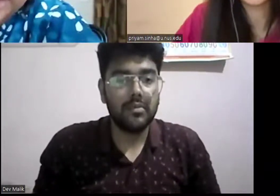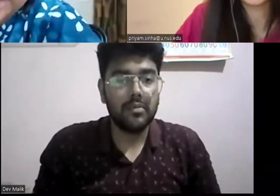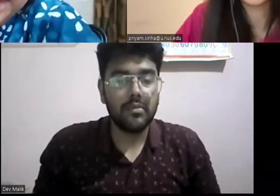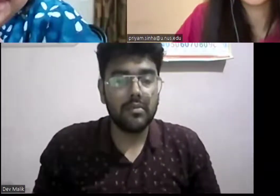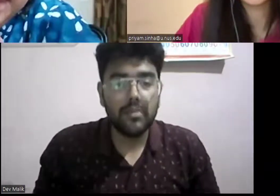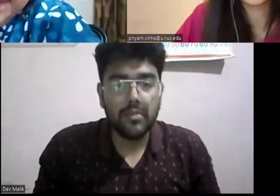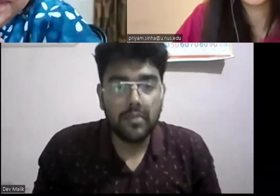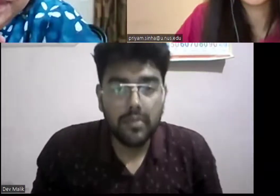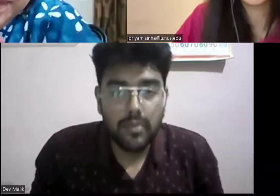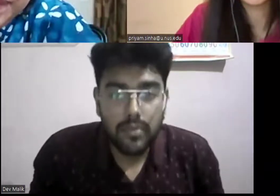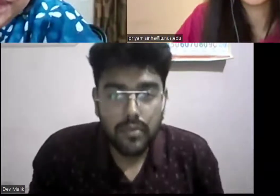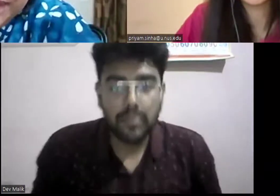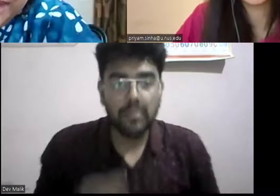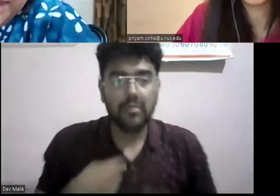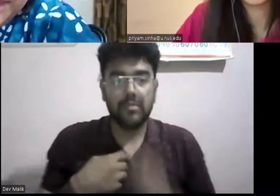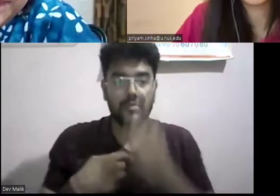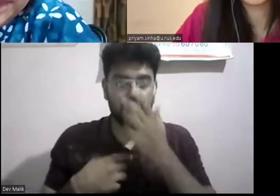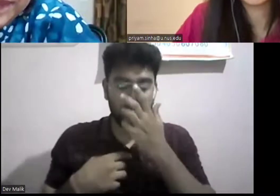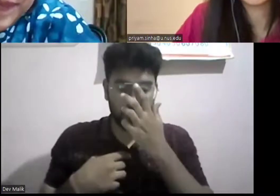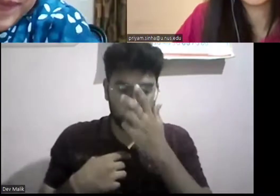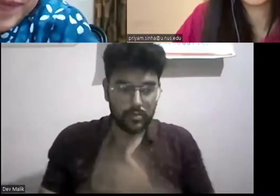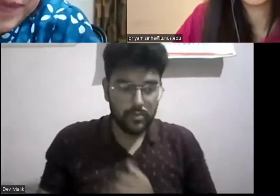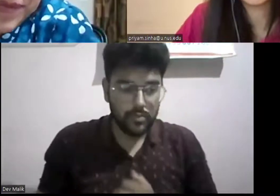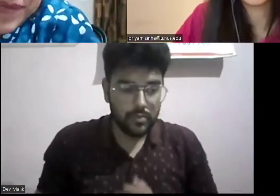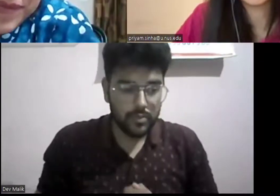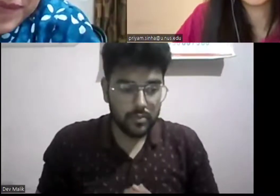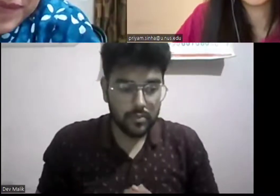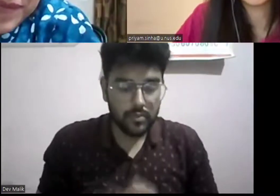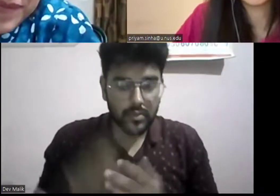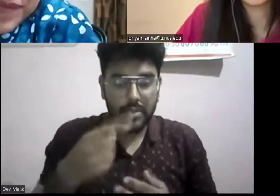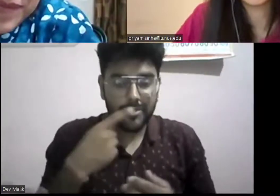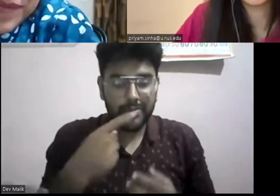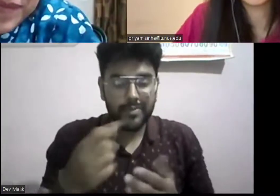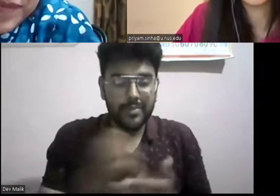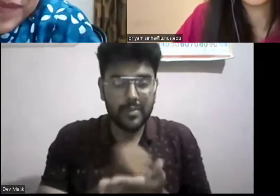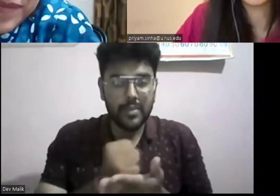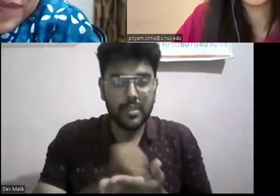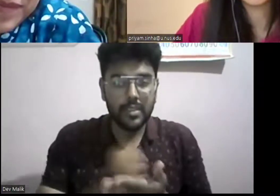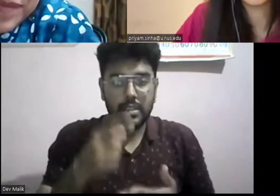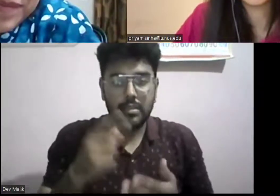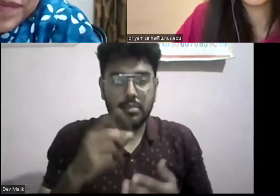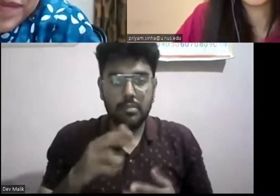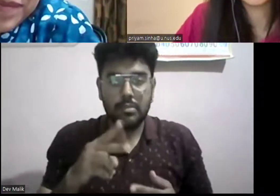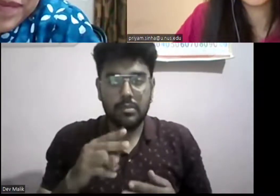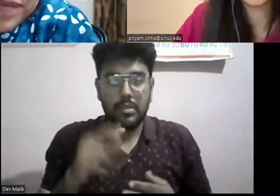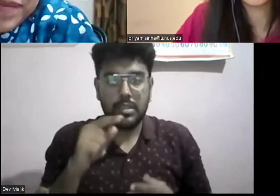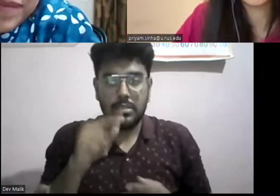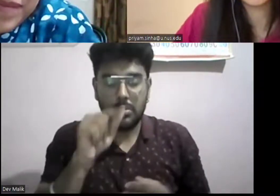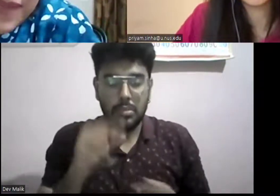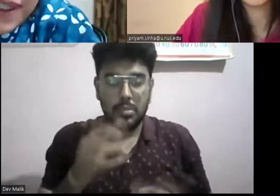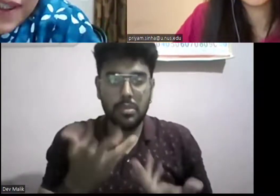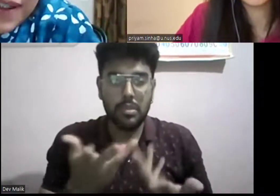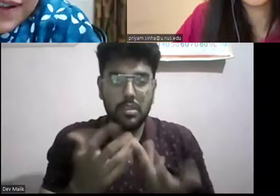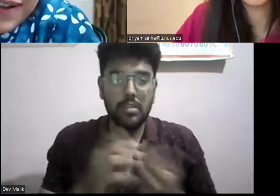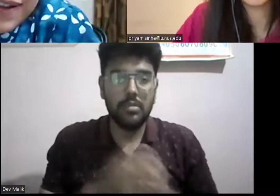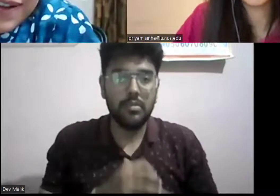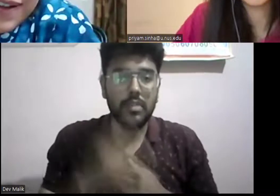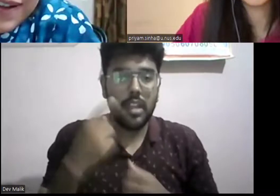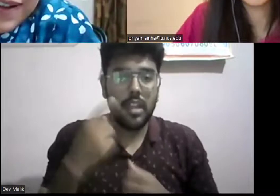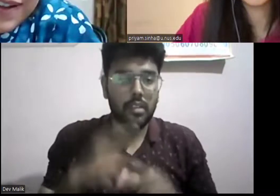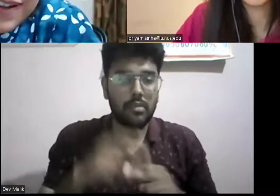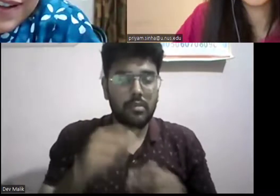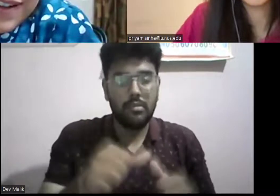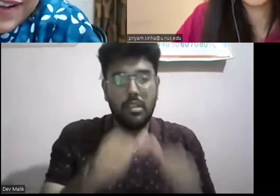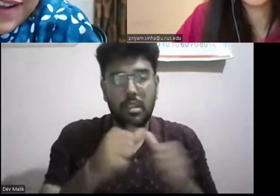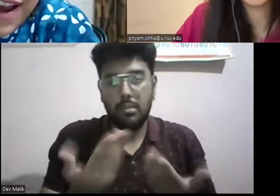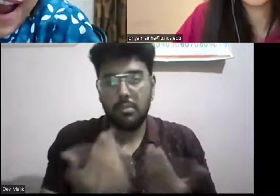in that sense. So this is what I've been baffled with it quite a long. So if you can answer it in any